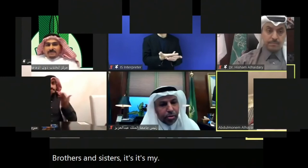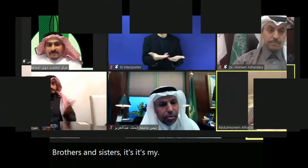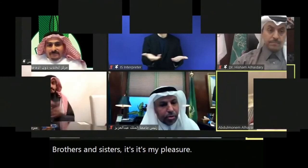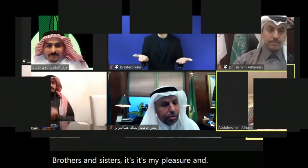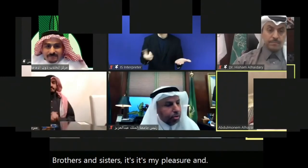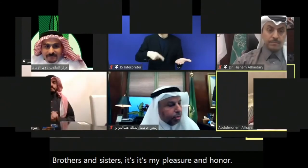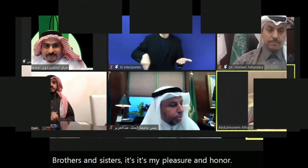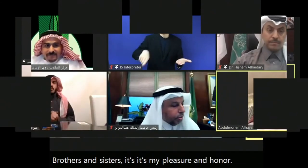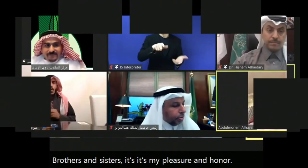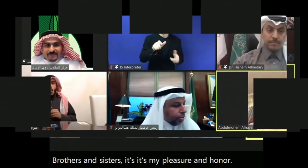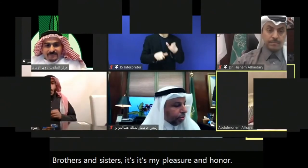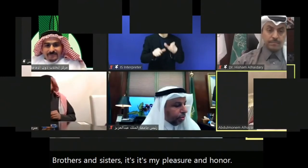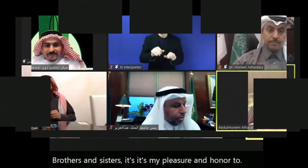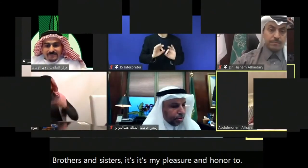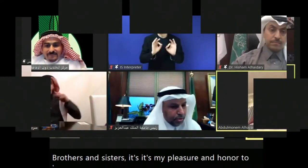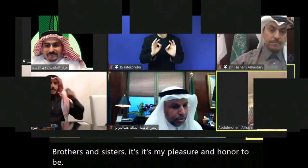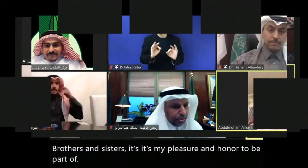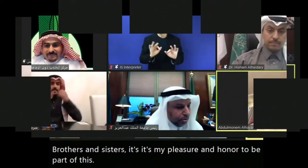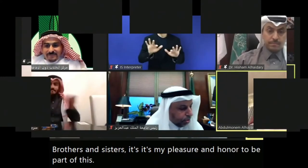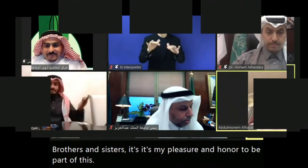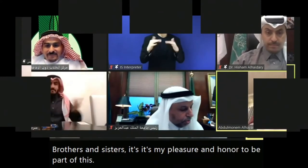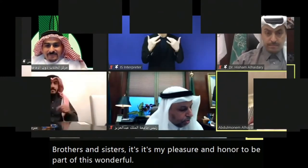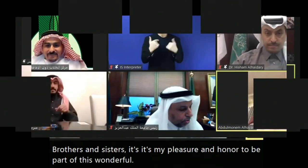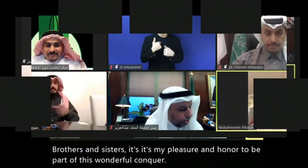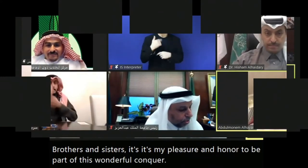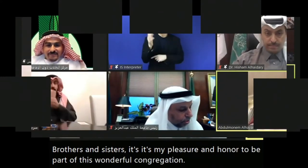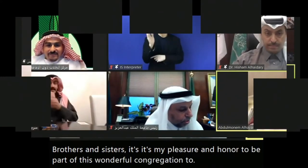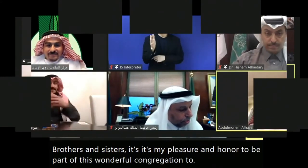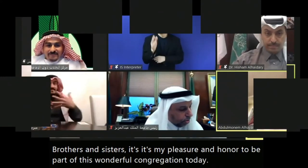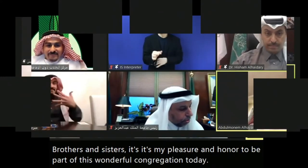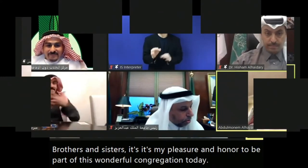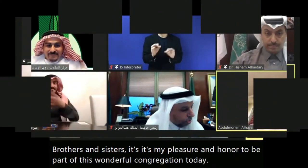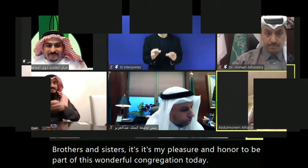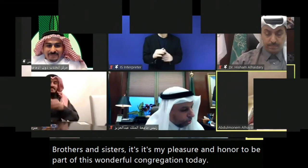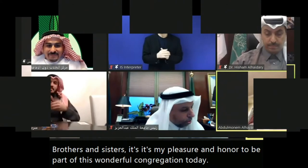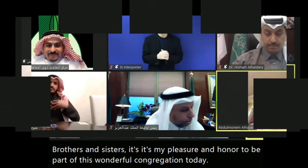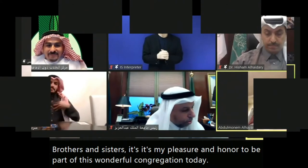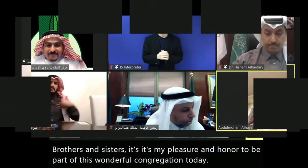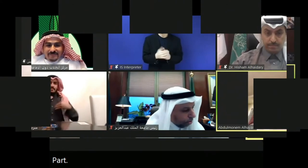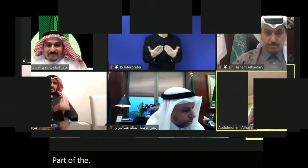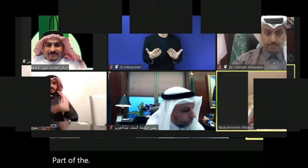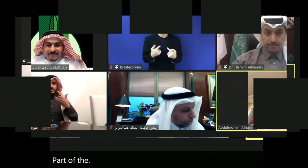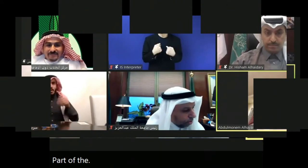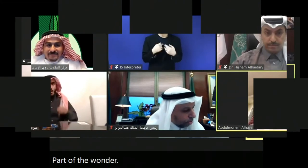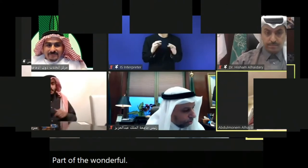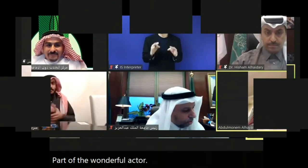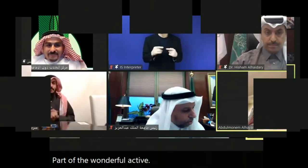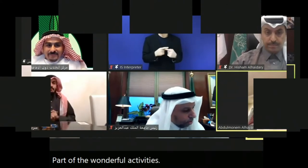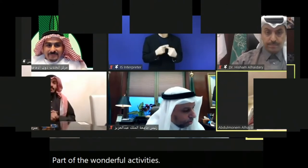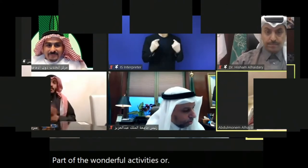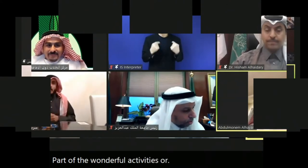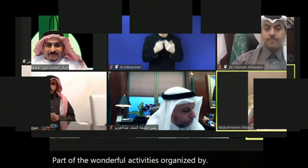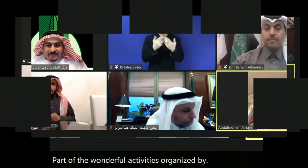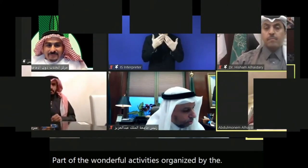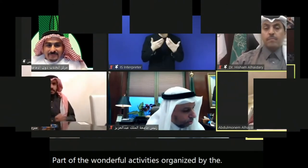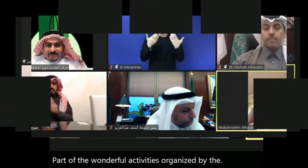pleasure and honor to be part of this wonderful congregation today. Part of the wonderful activities organized